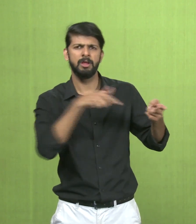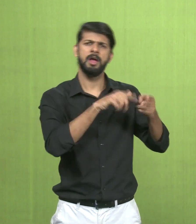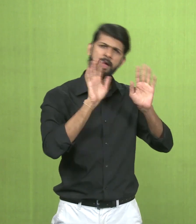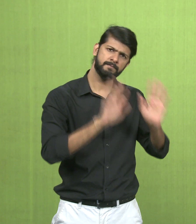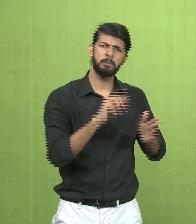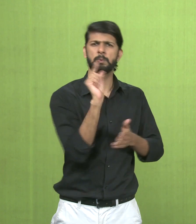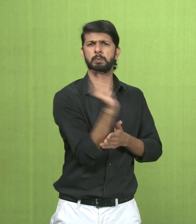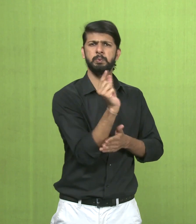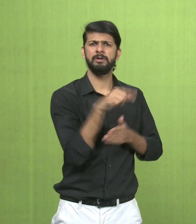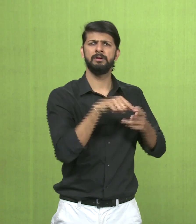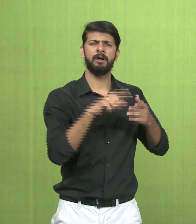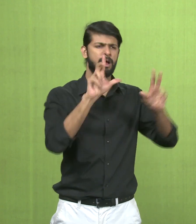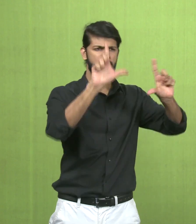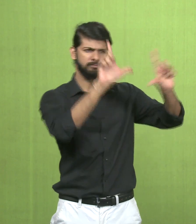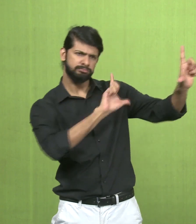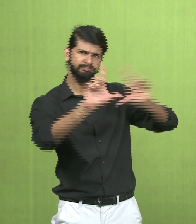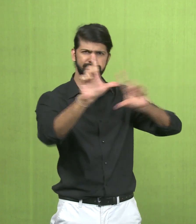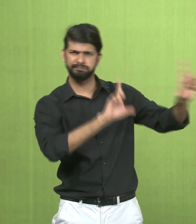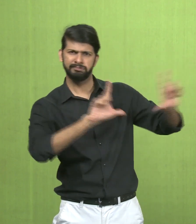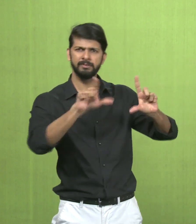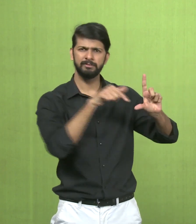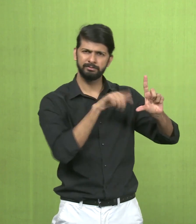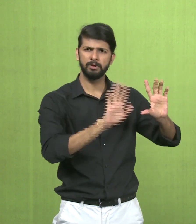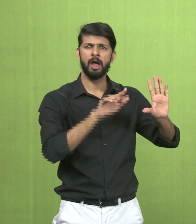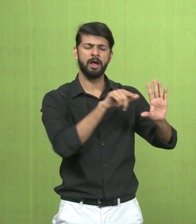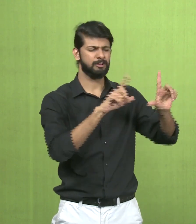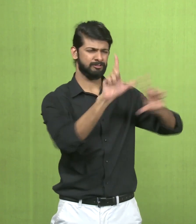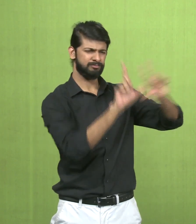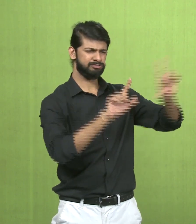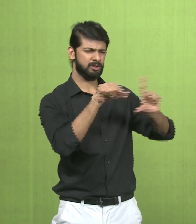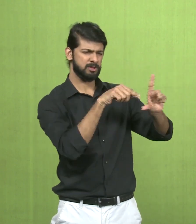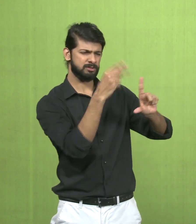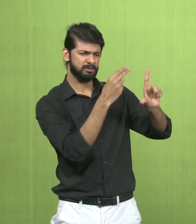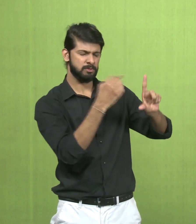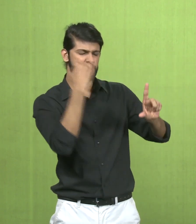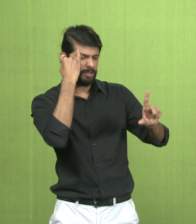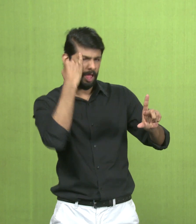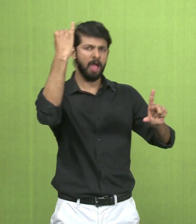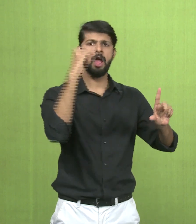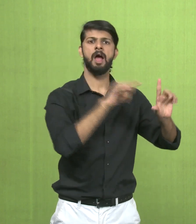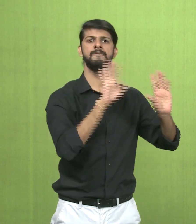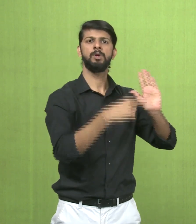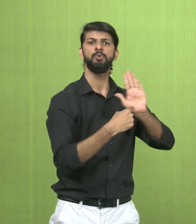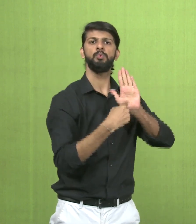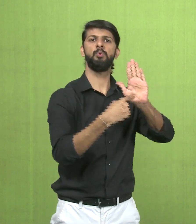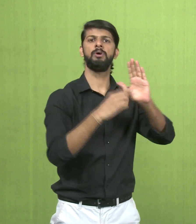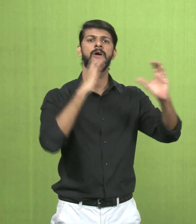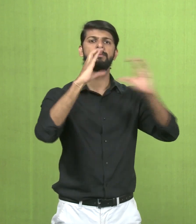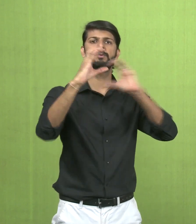An illustrator uses art, design and creative skills to